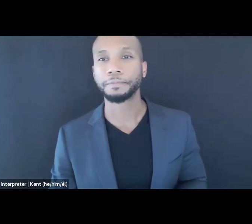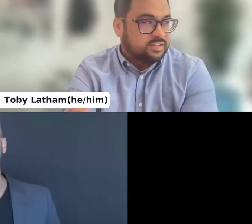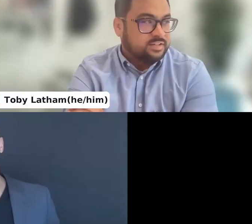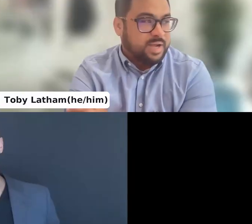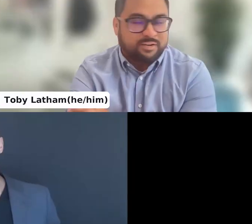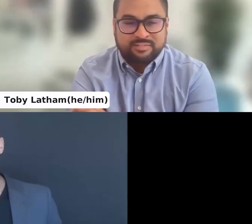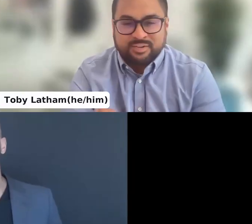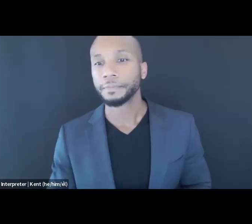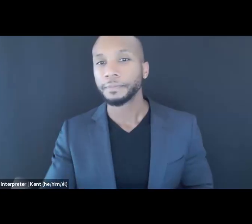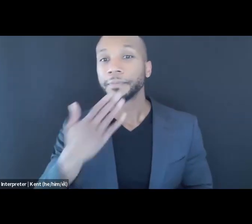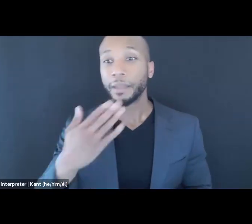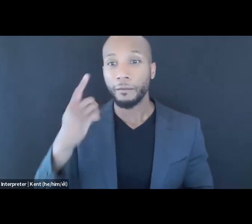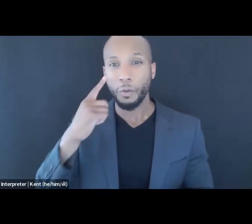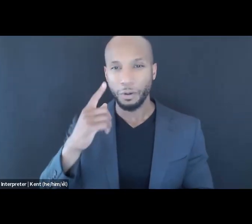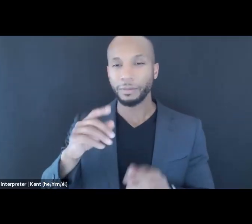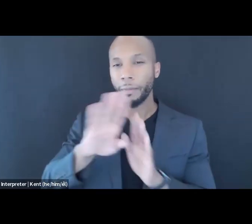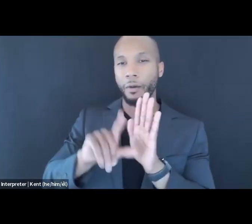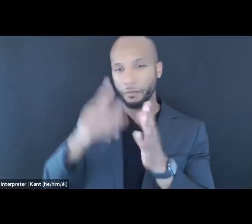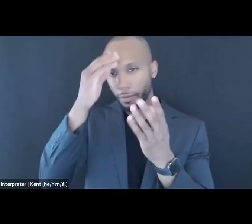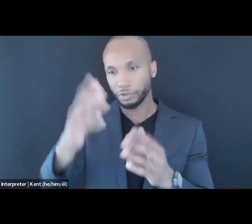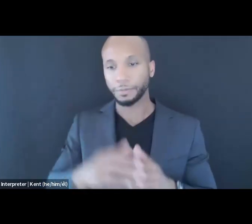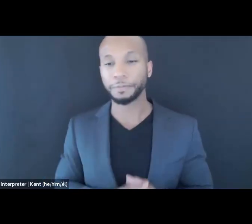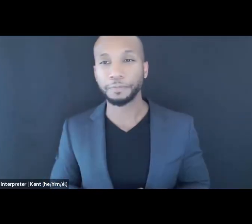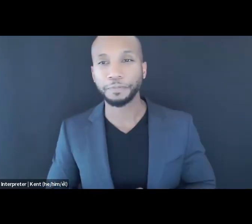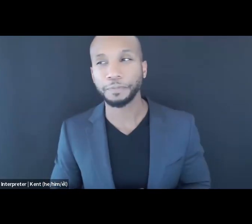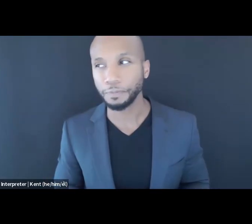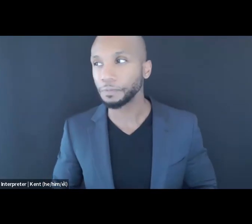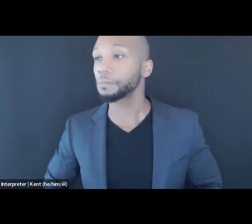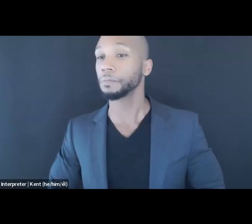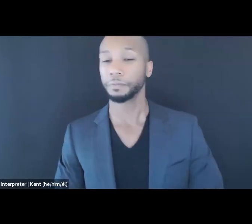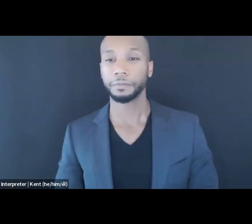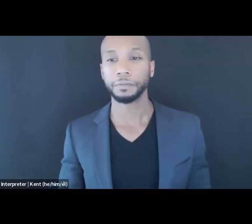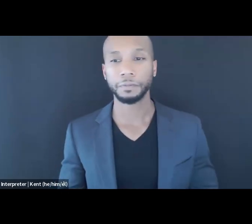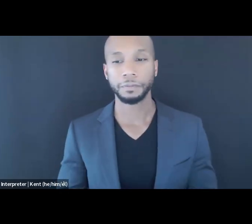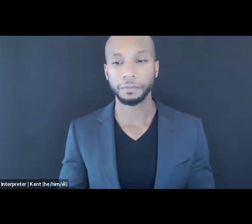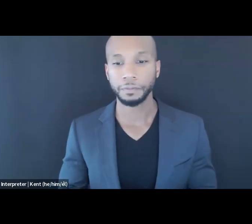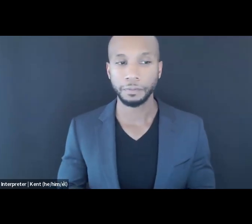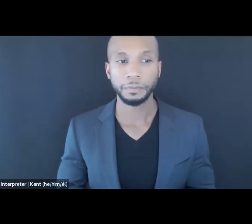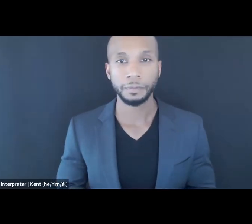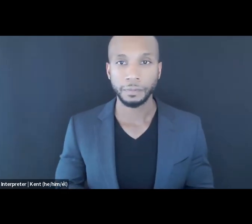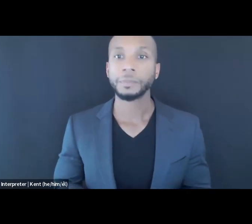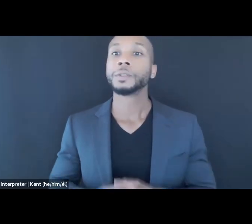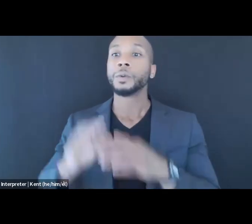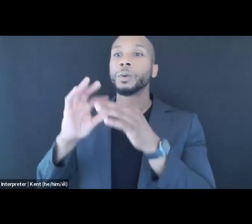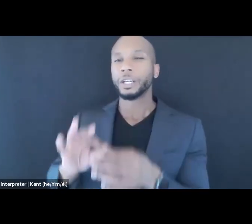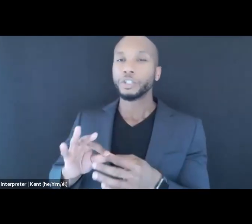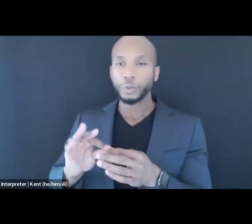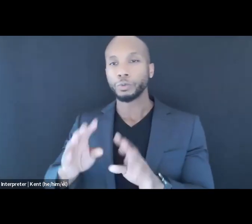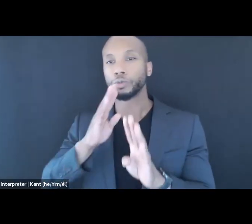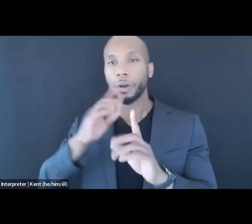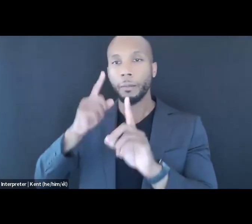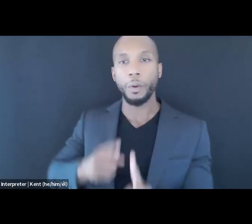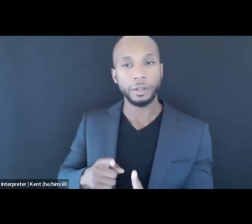Yeah, thanks for that background info, Tana. So yeah, our view with respect to talking points is there's